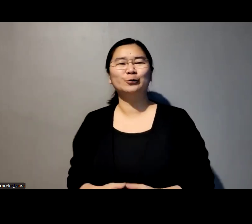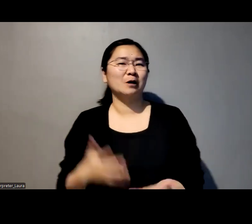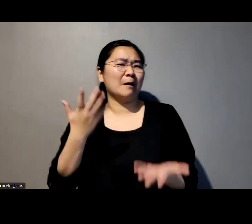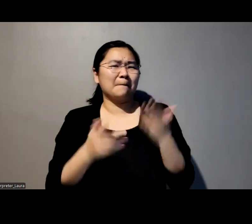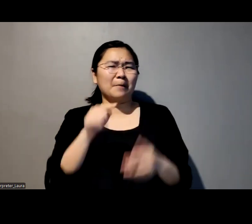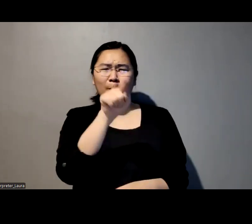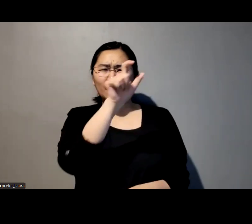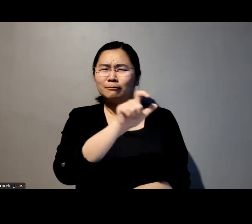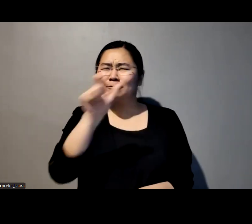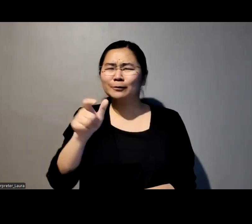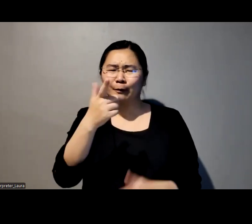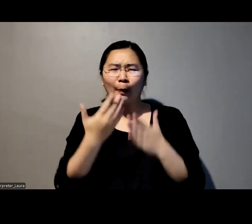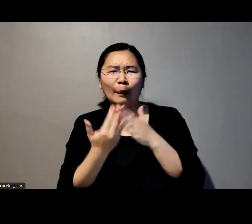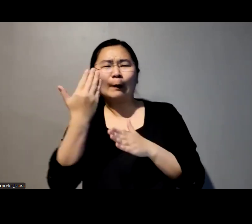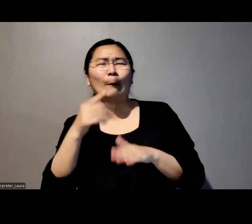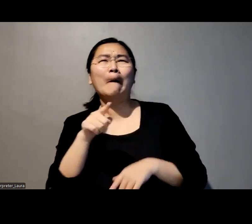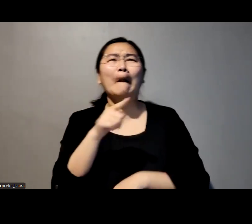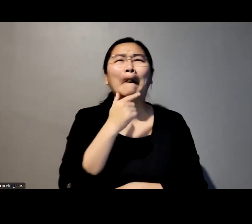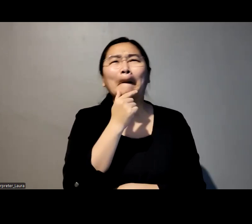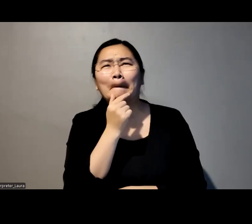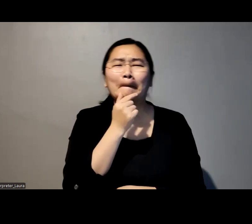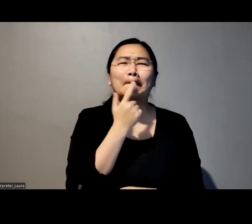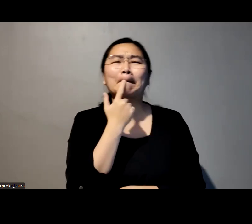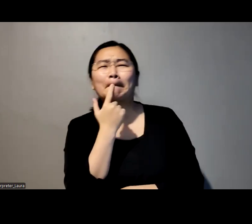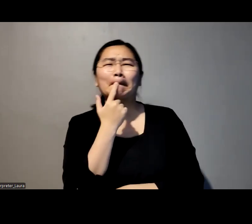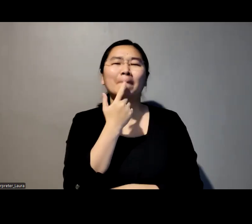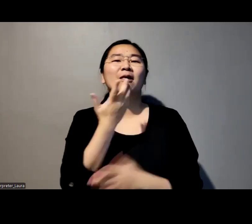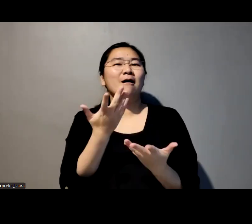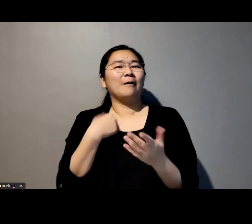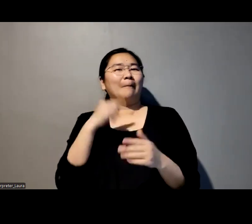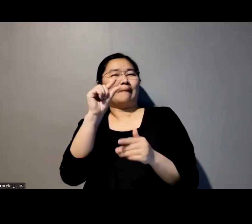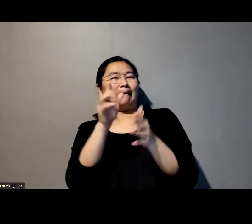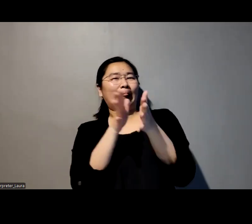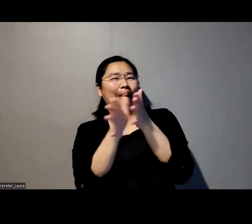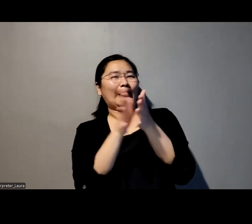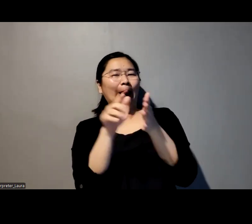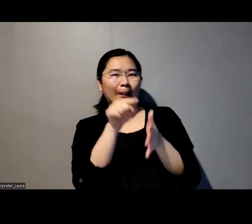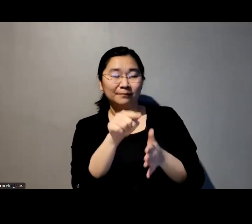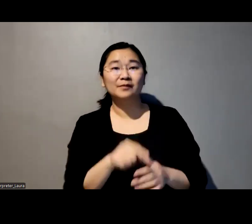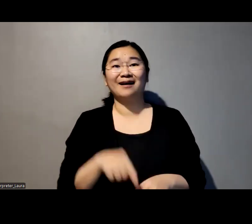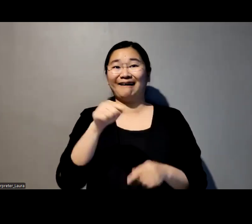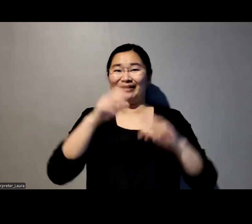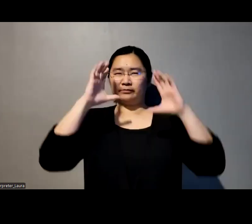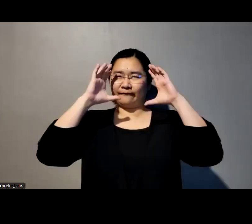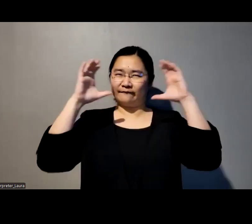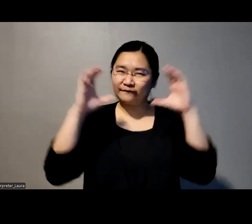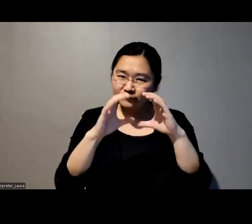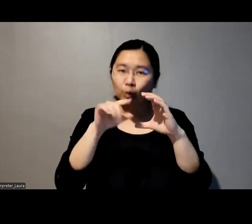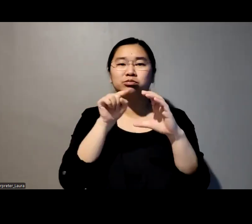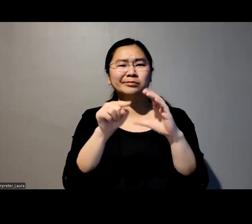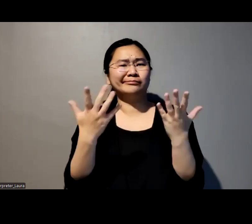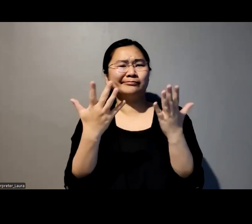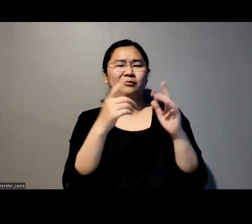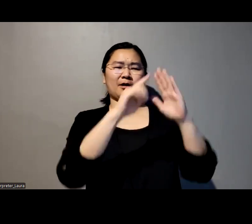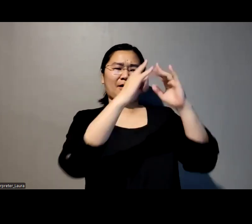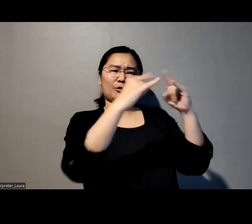its role in deinstitutionalization. The Convention on the Rights of Persons with Disabilities is unique in having a